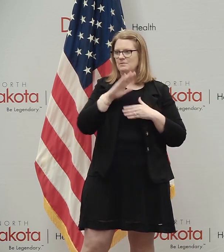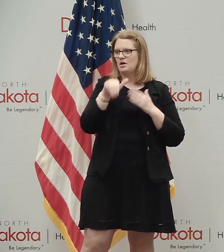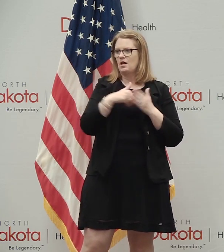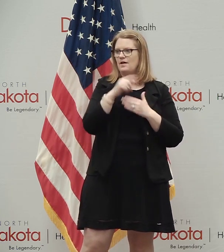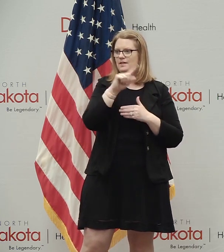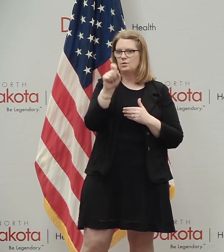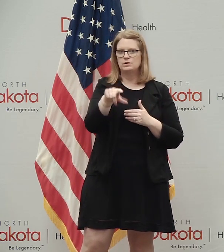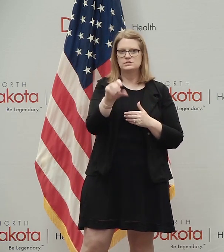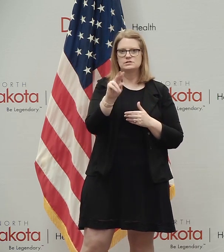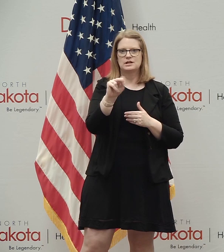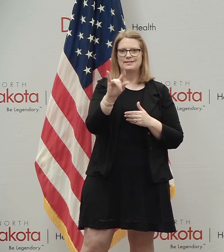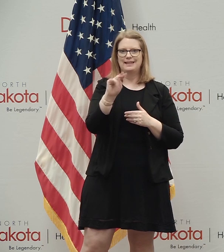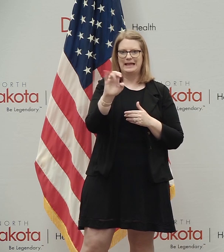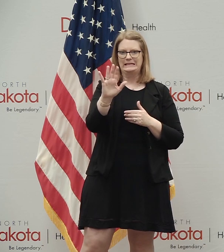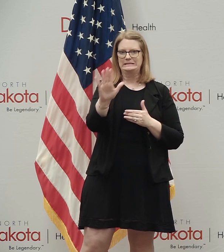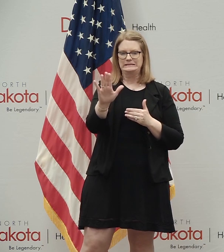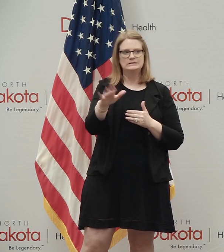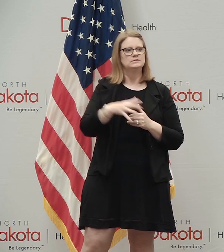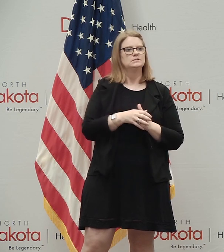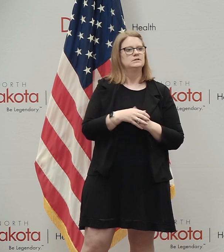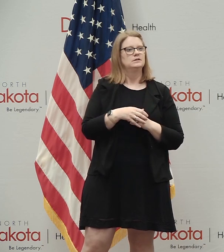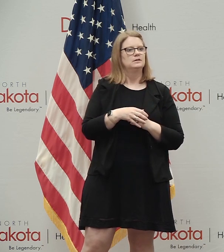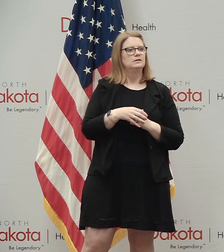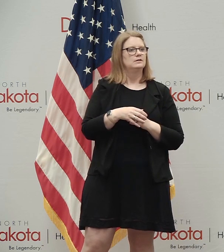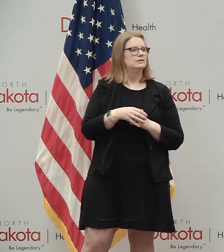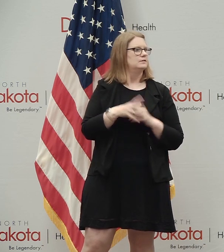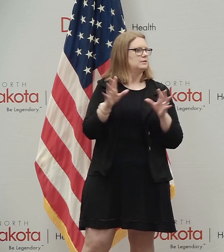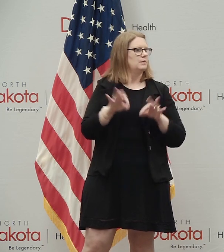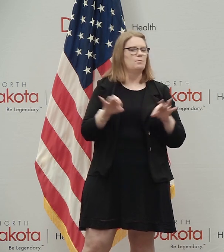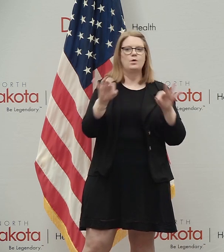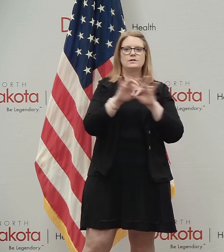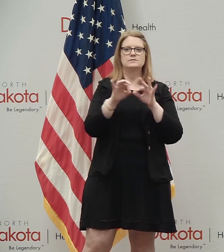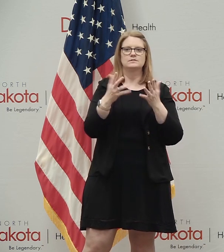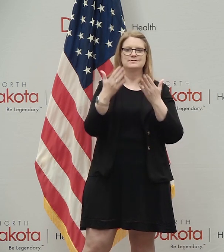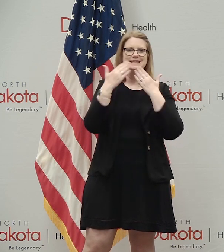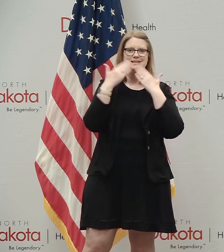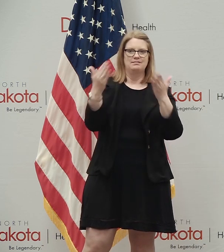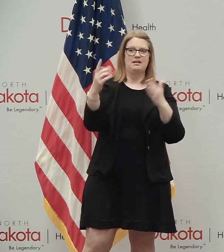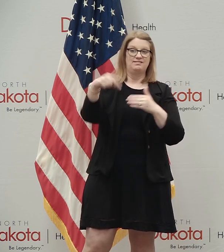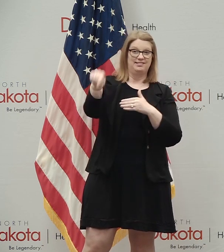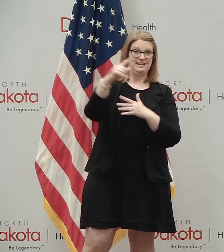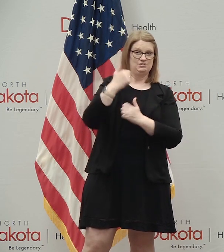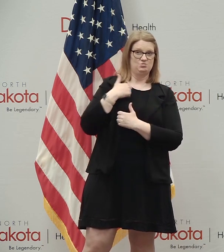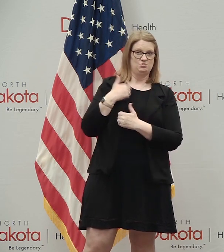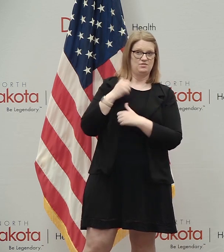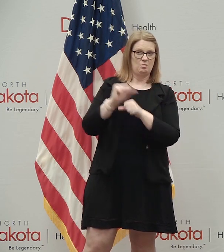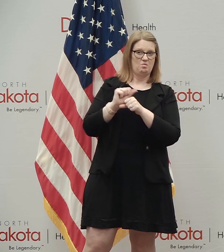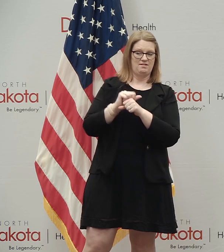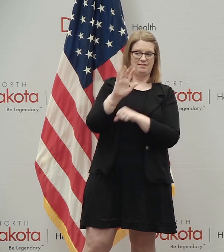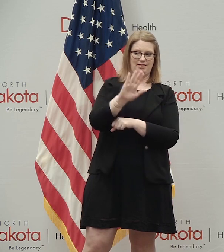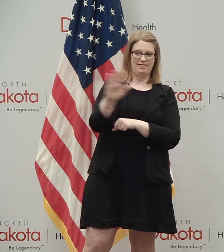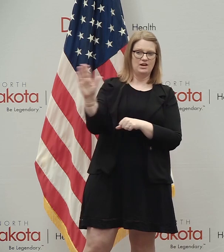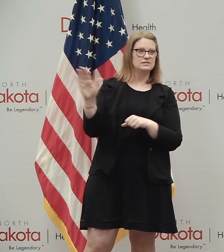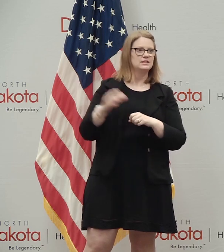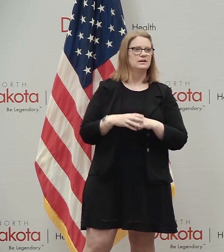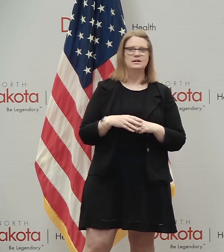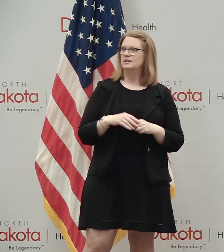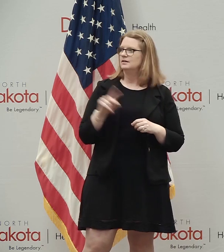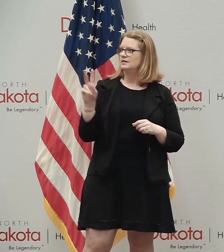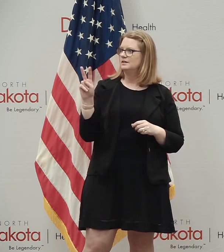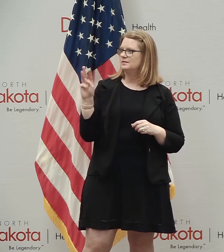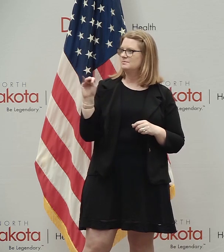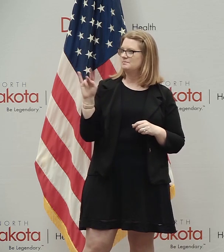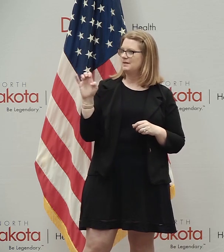but I'm sure you understand the importance of getting here to thank these soldiers for their work. And then I'm looking over to